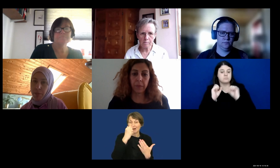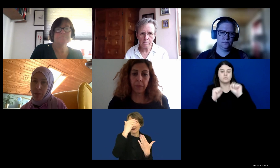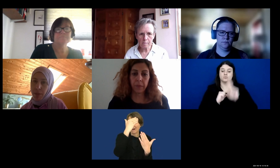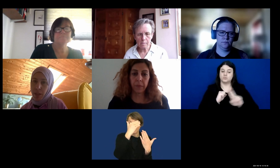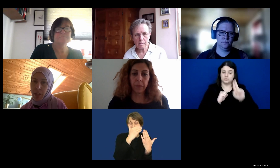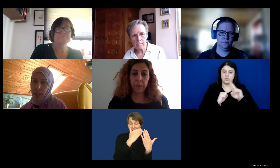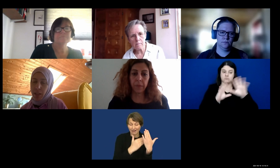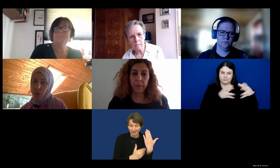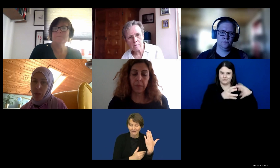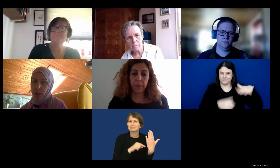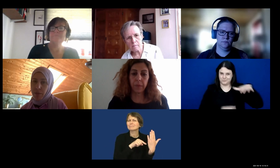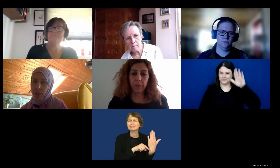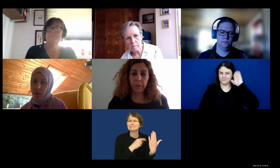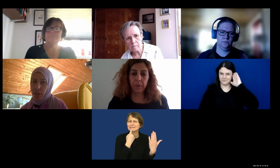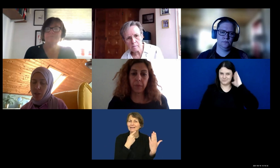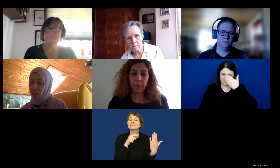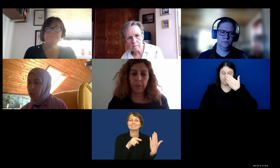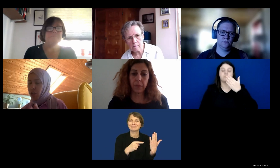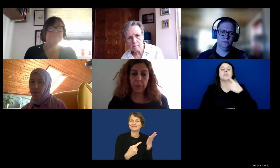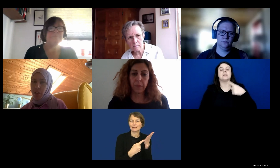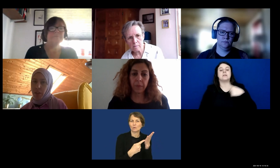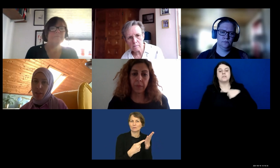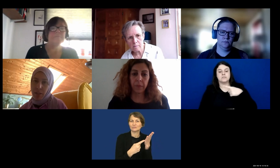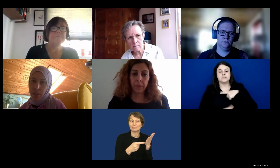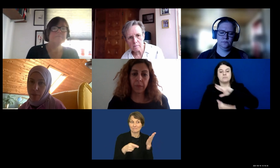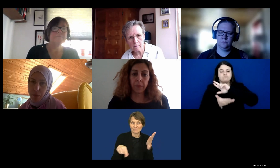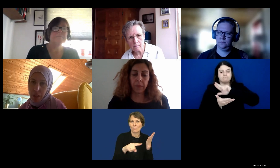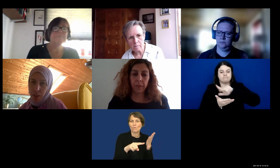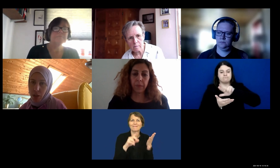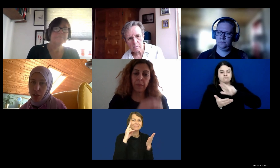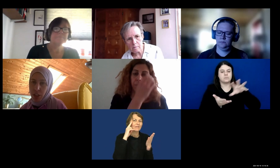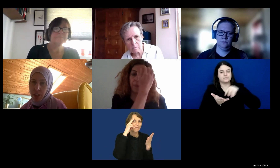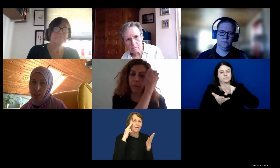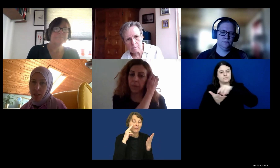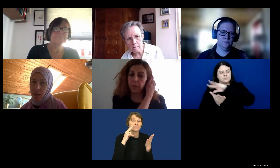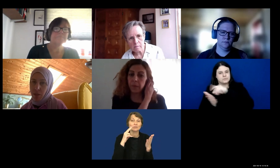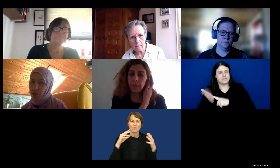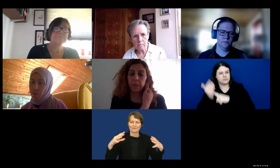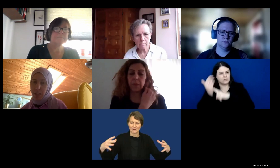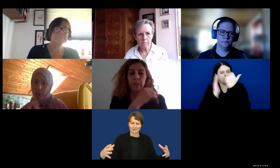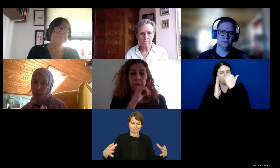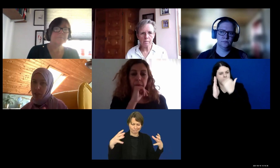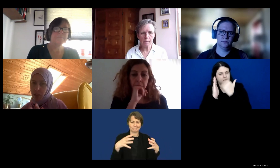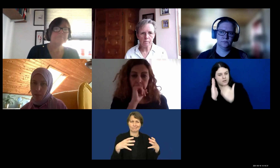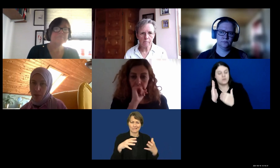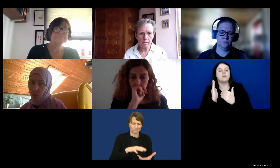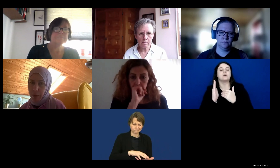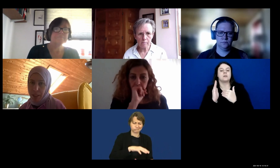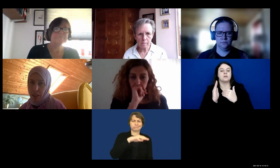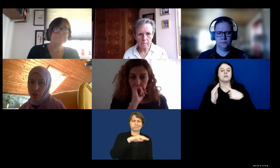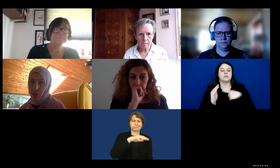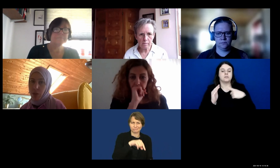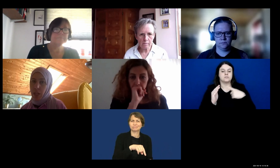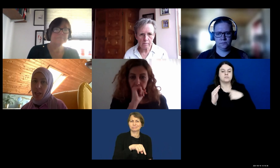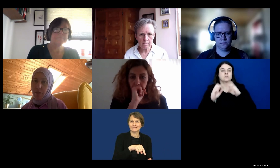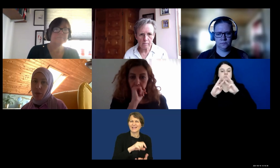deafblind people, and we have a collection of all these technologies in a separate